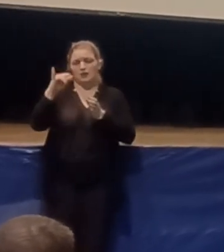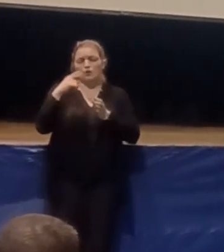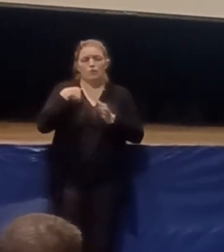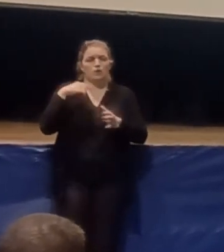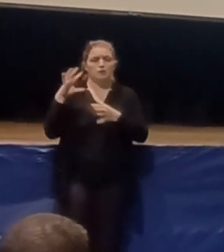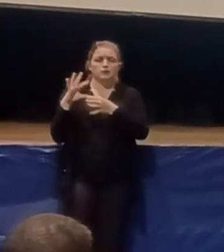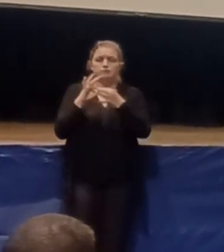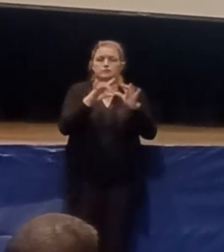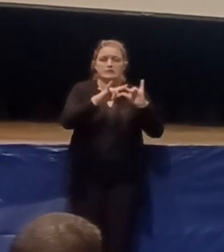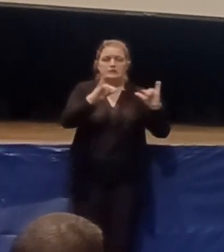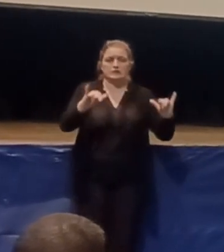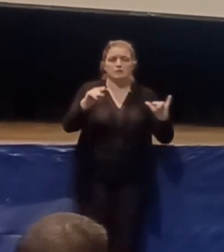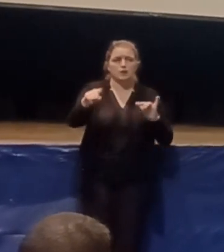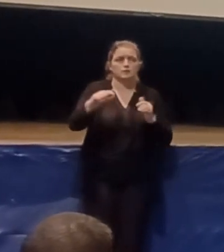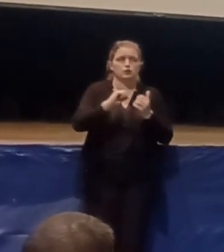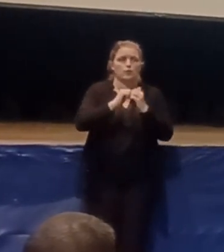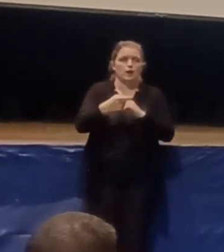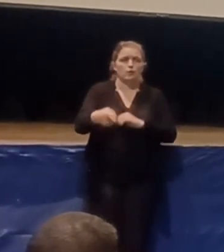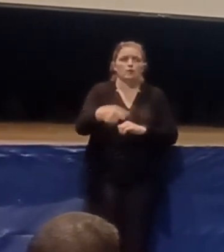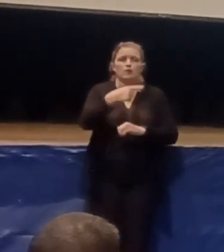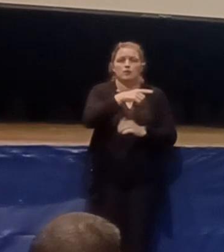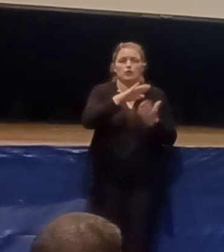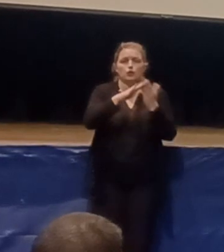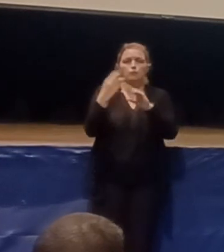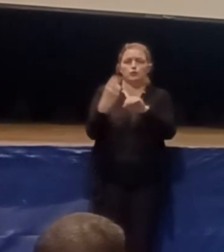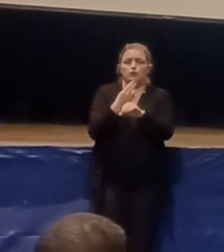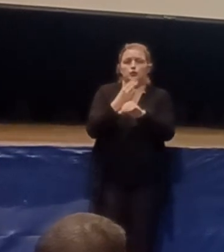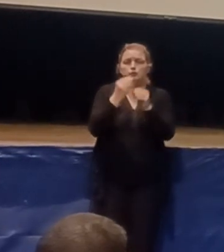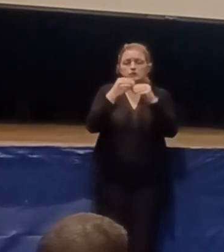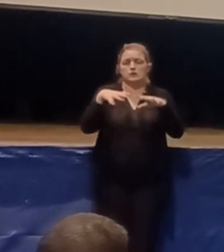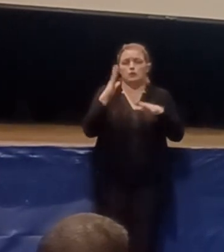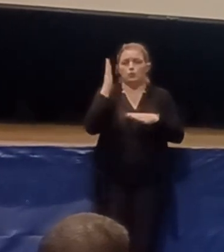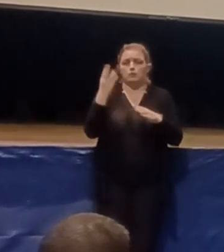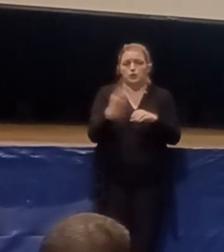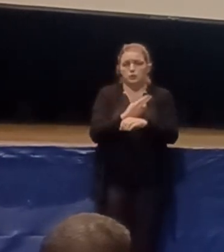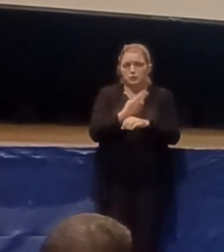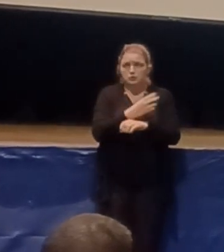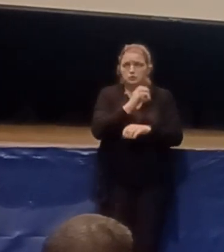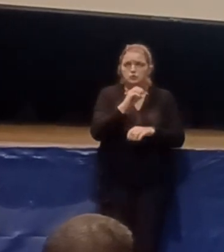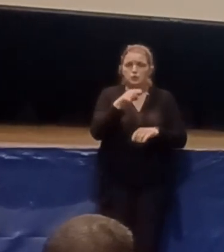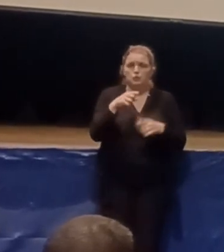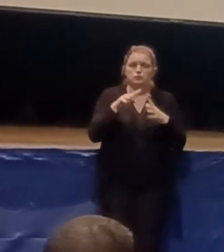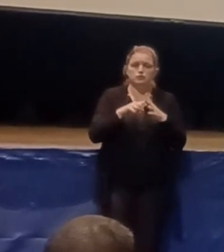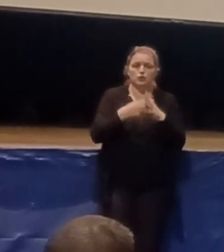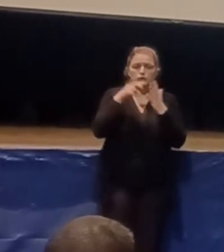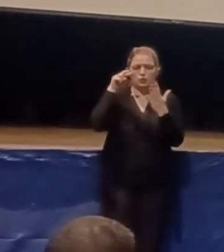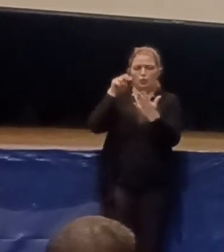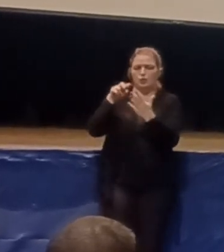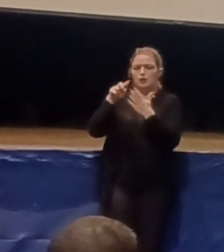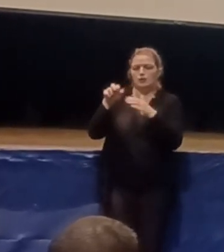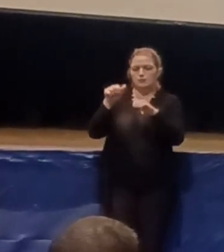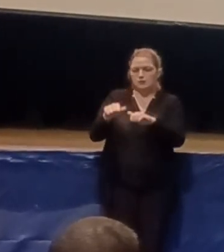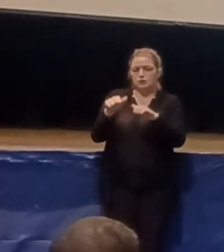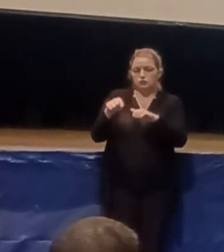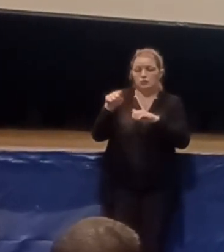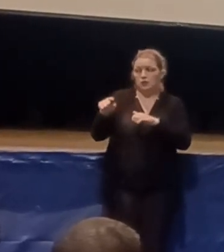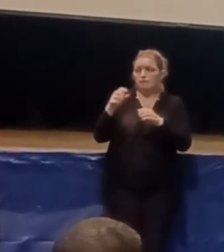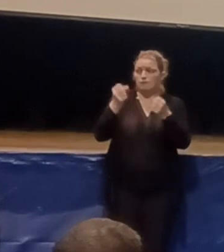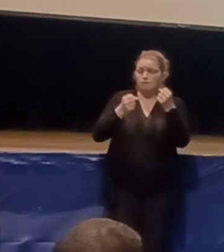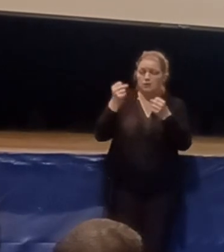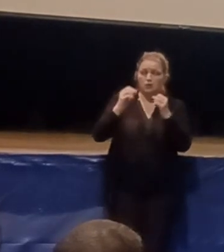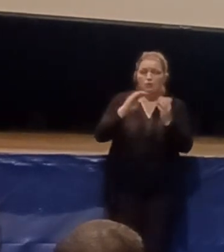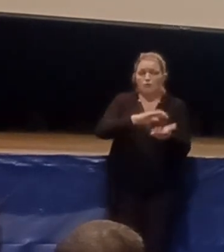to the planning for how the 8 acres of community use land would be used, and starting to look at the potential vehicle